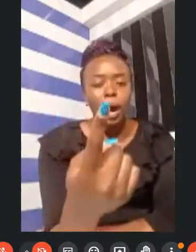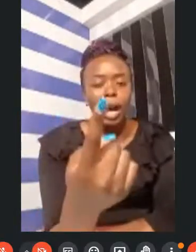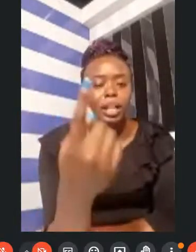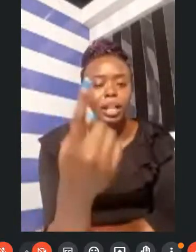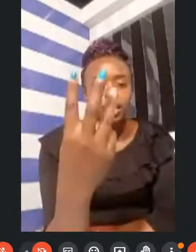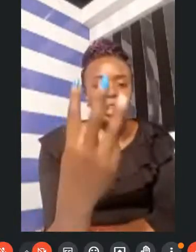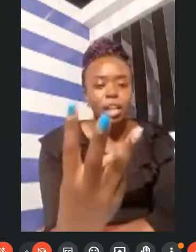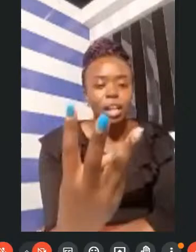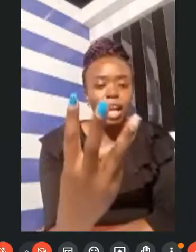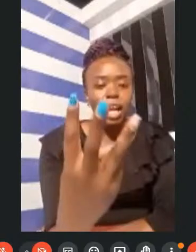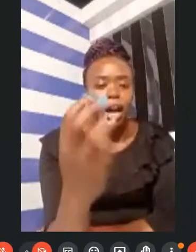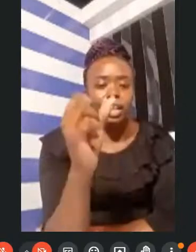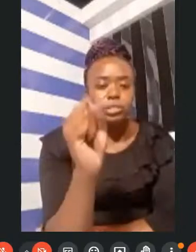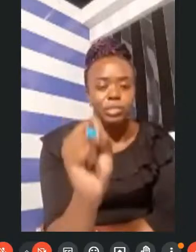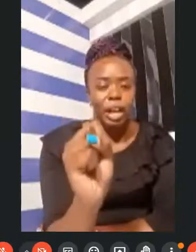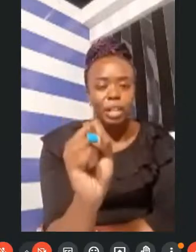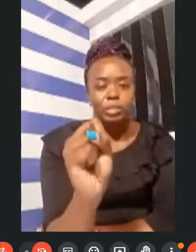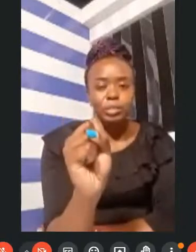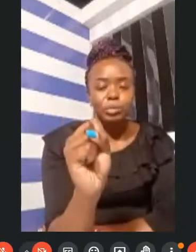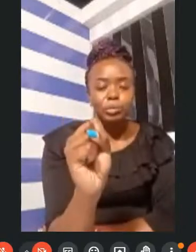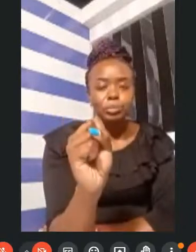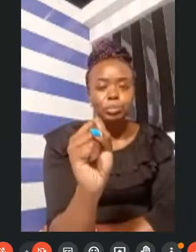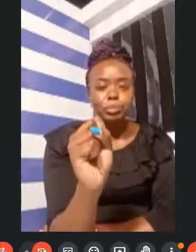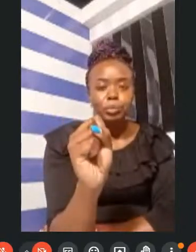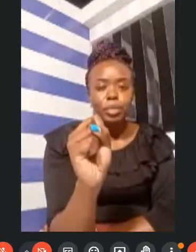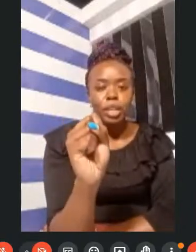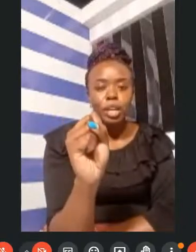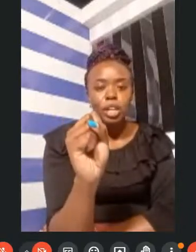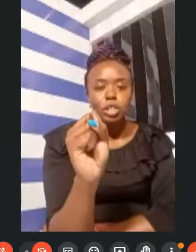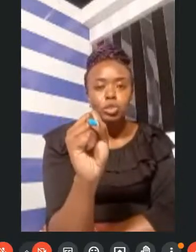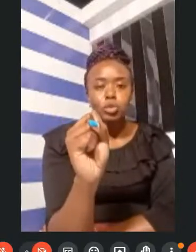repetition. 1, 3, and 5.